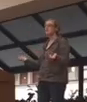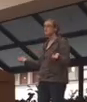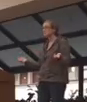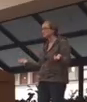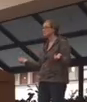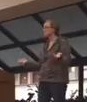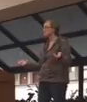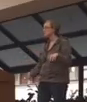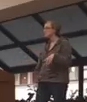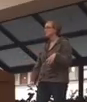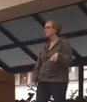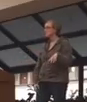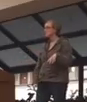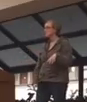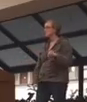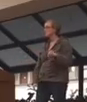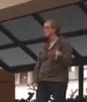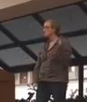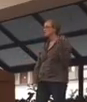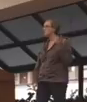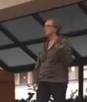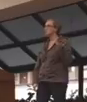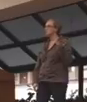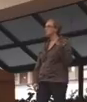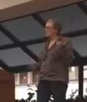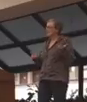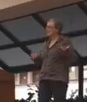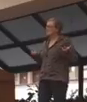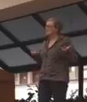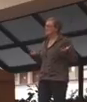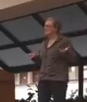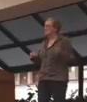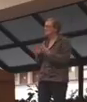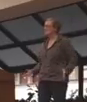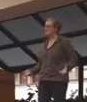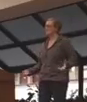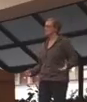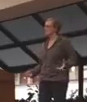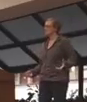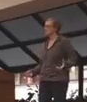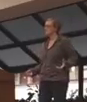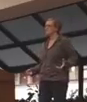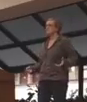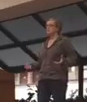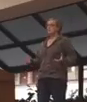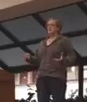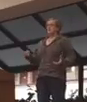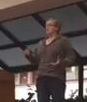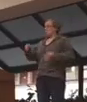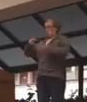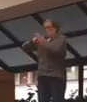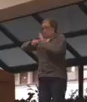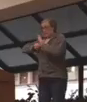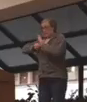putting down their last day of work on the calendar. And that's awful. We need people in this